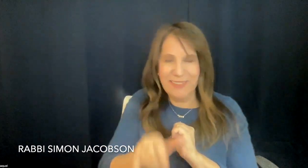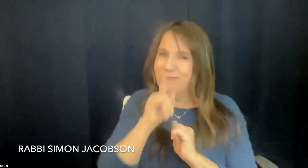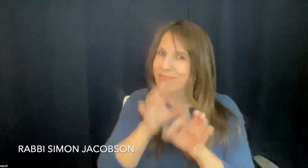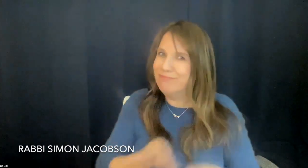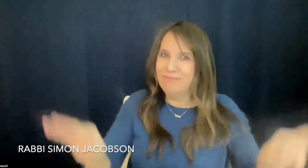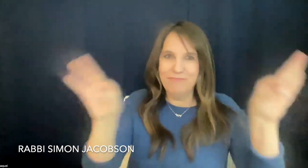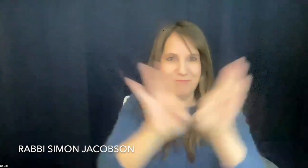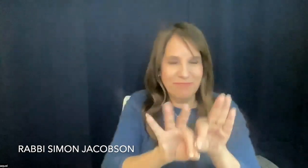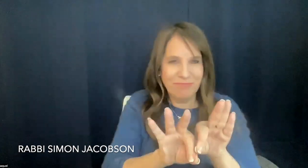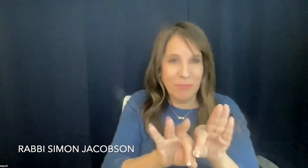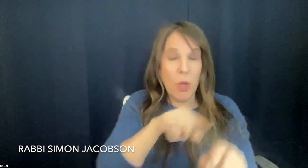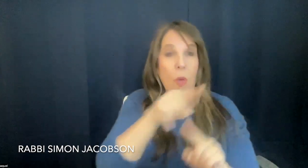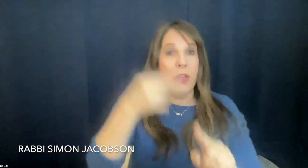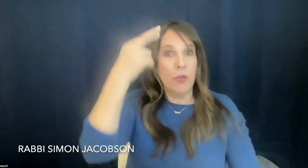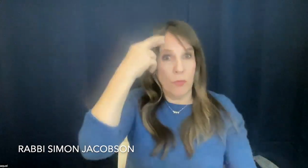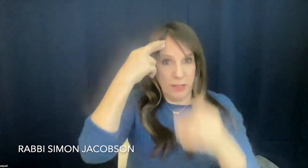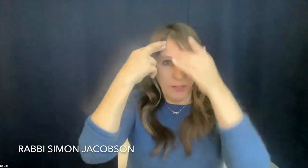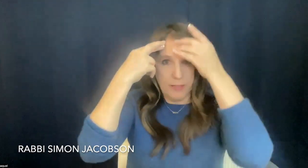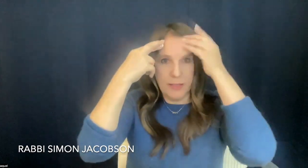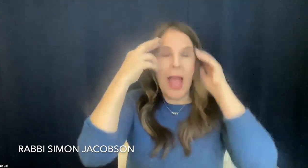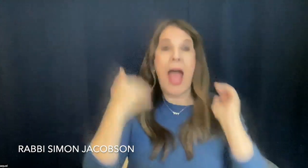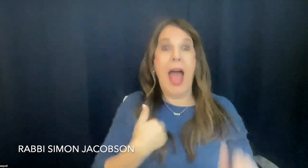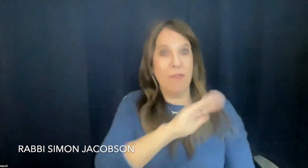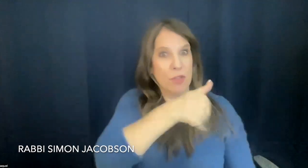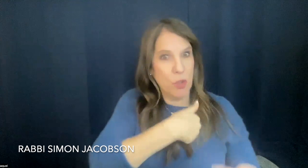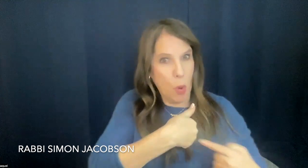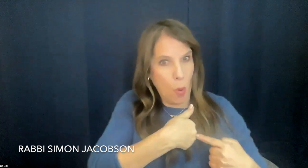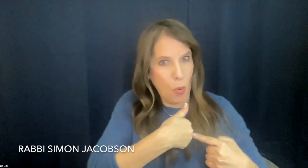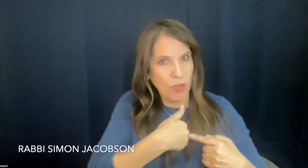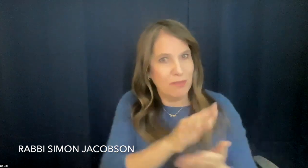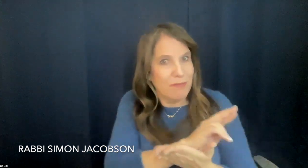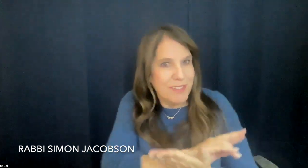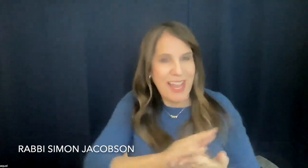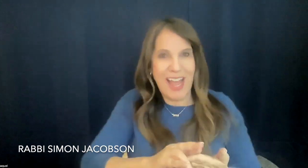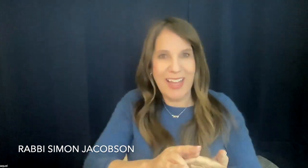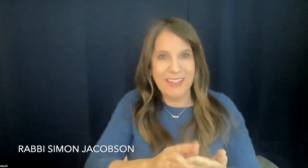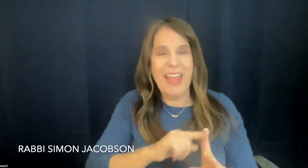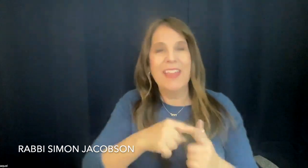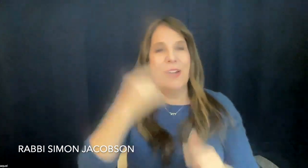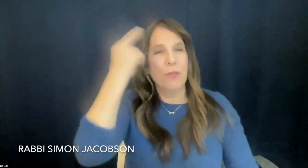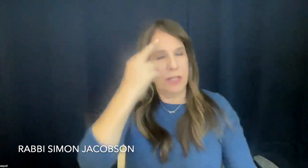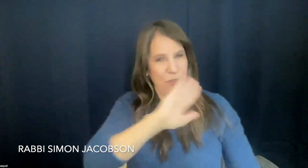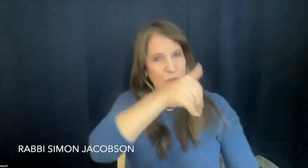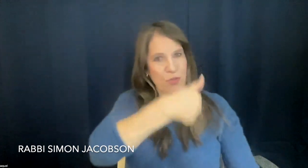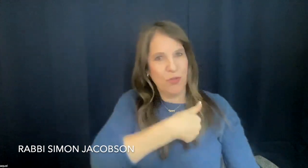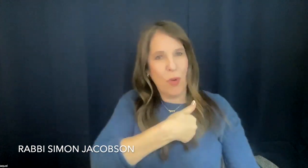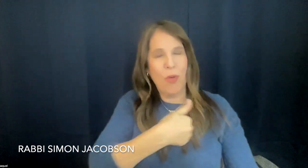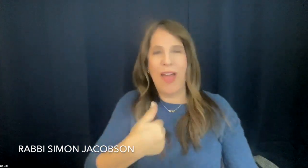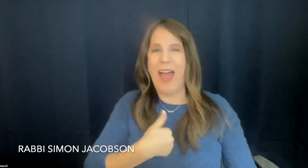have that soul, and that's intact, then that soul has a mission in this world. There's a